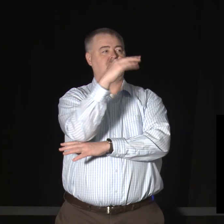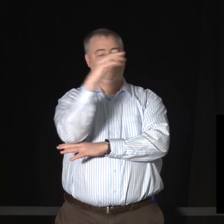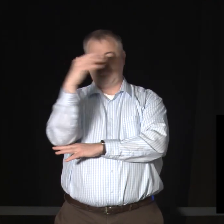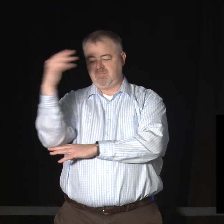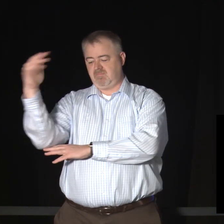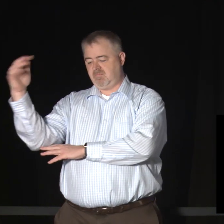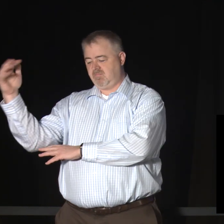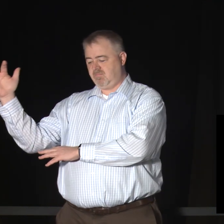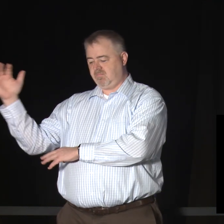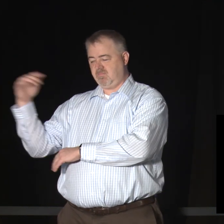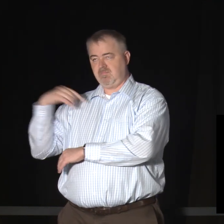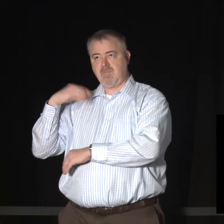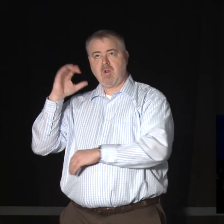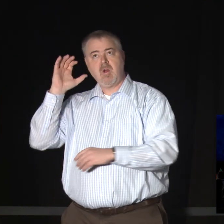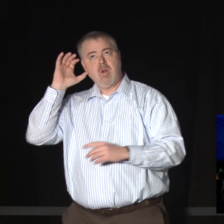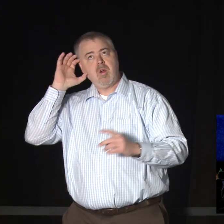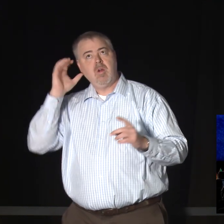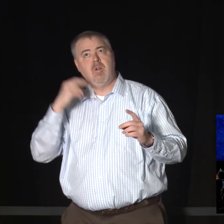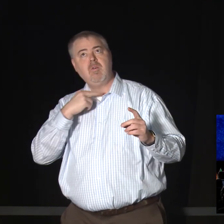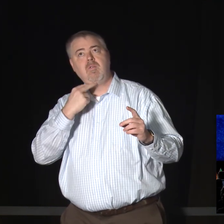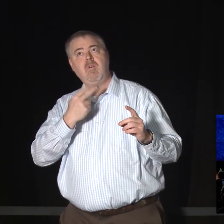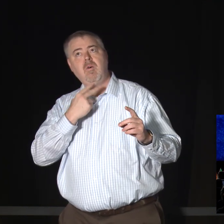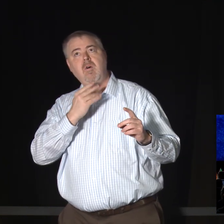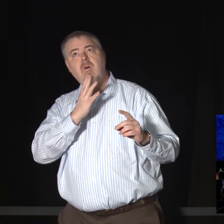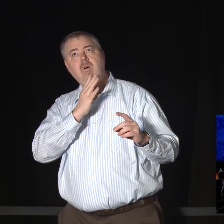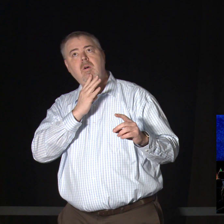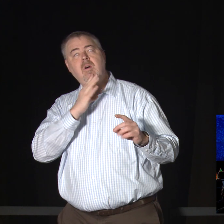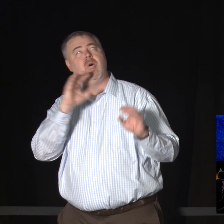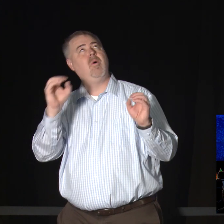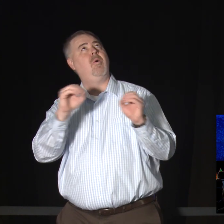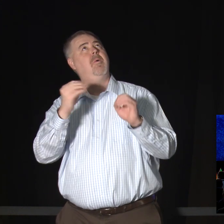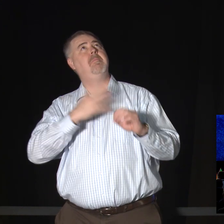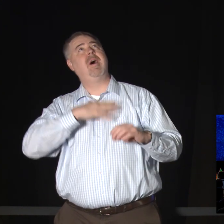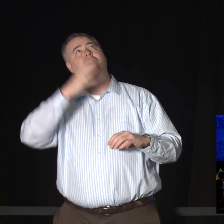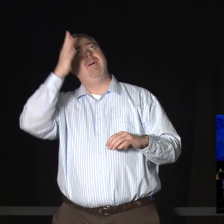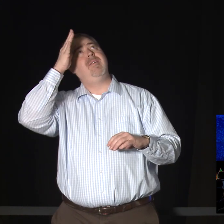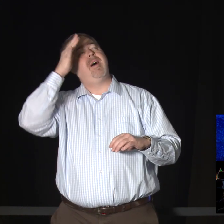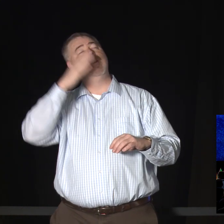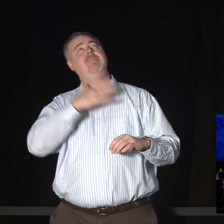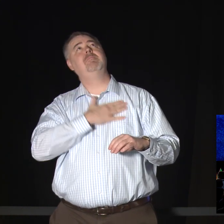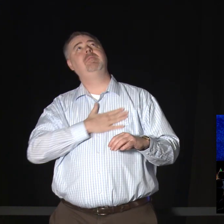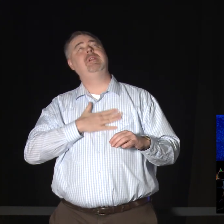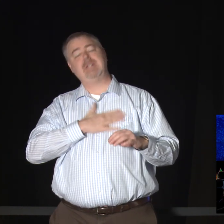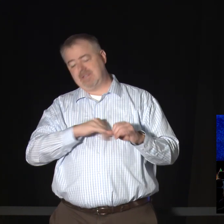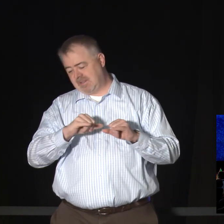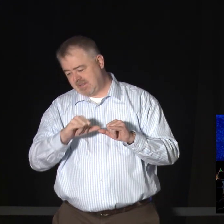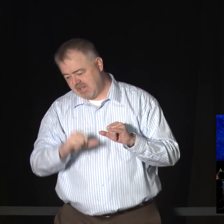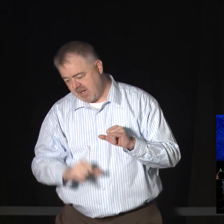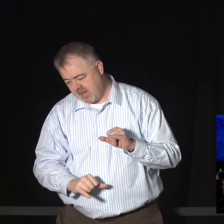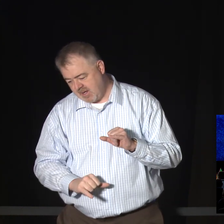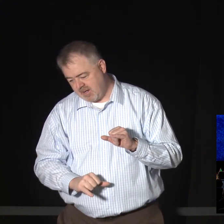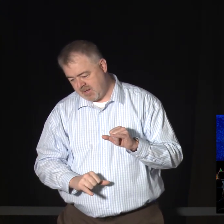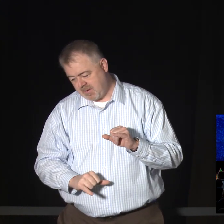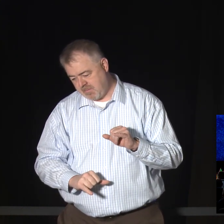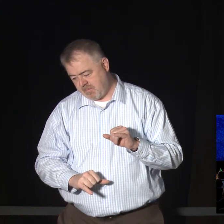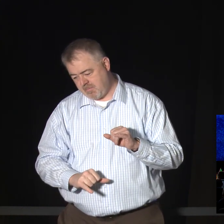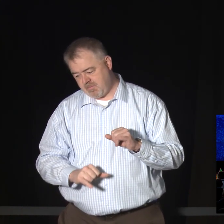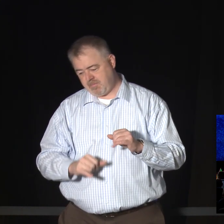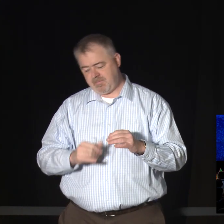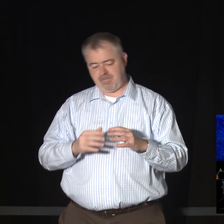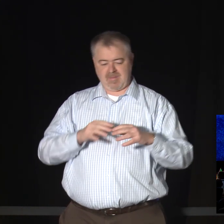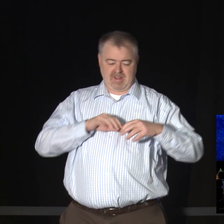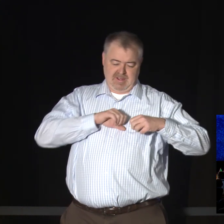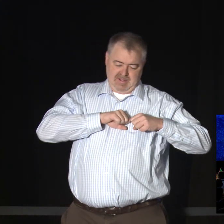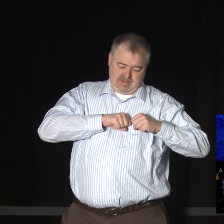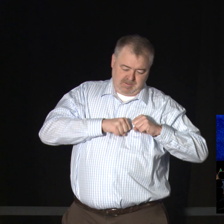grove I heard him say, oh my Father, please just say, to the